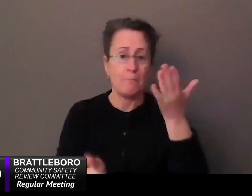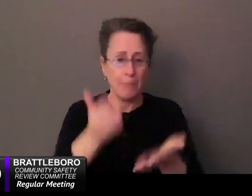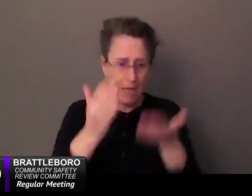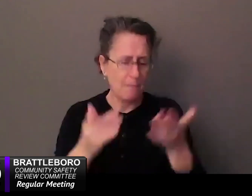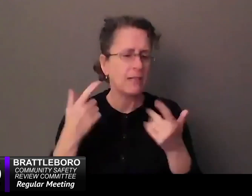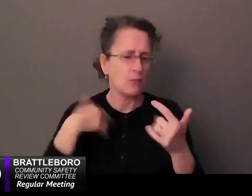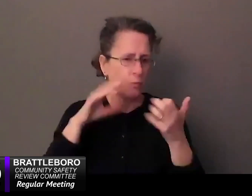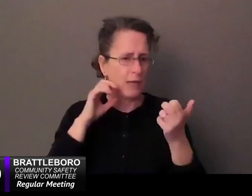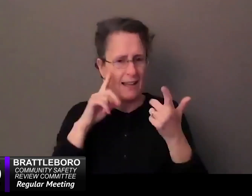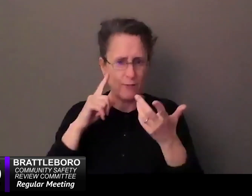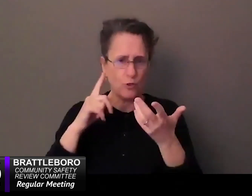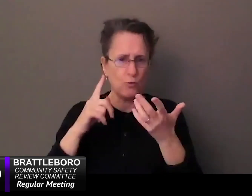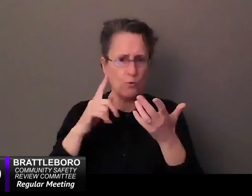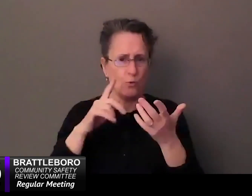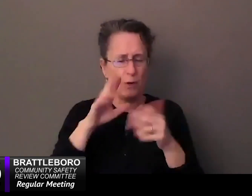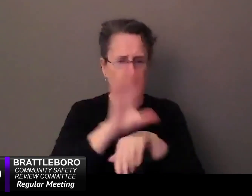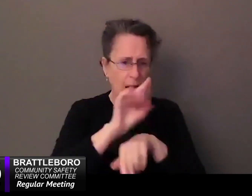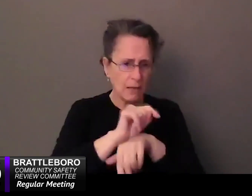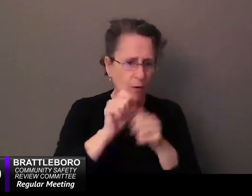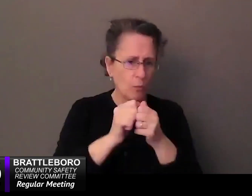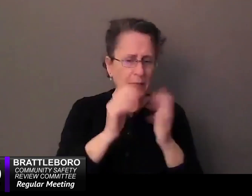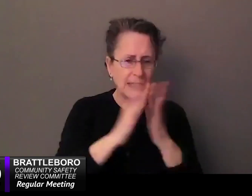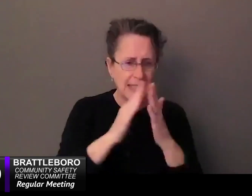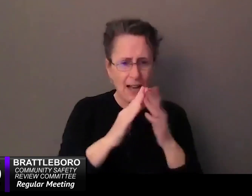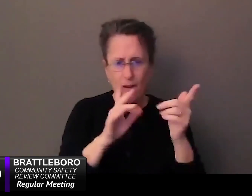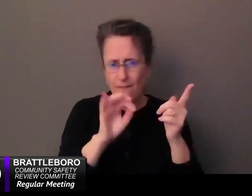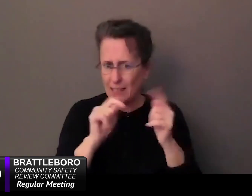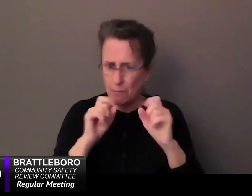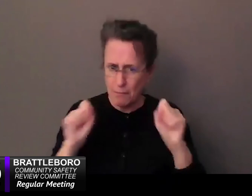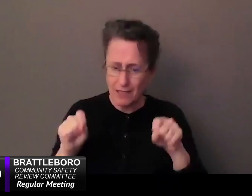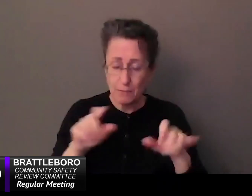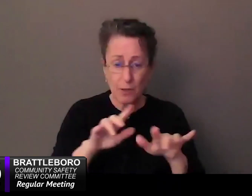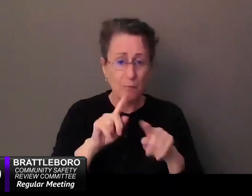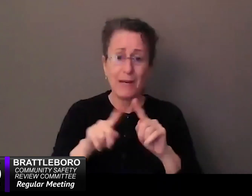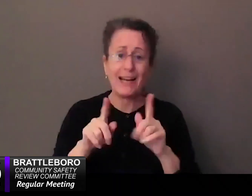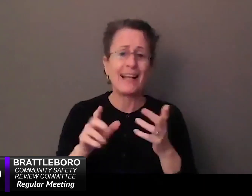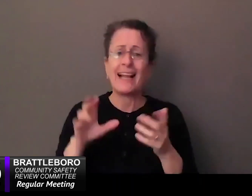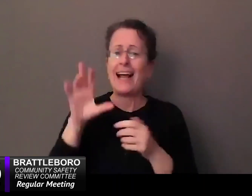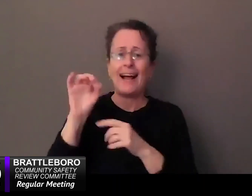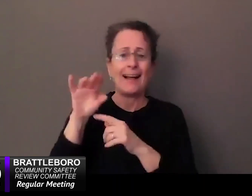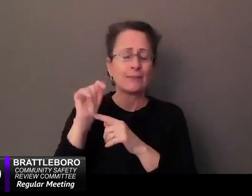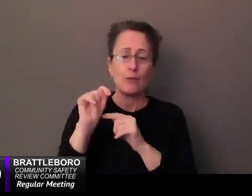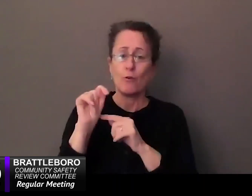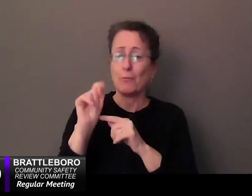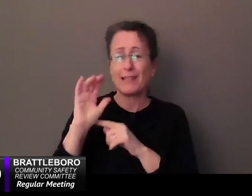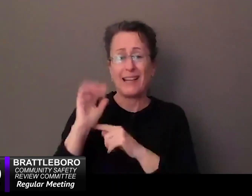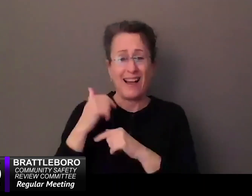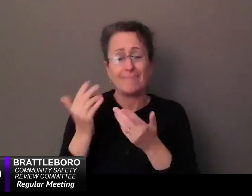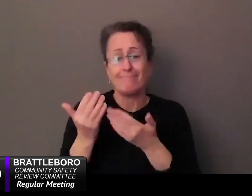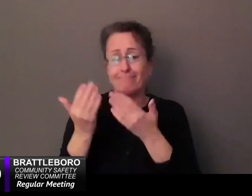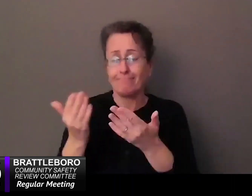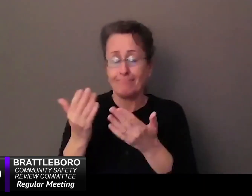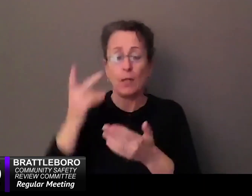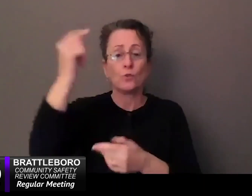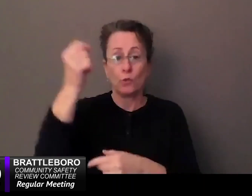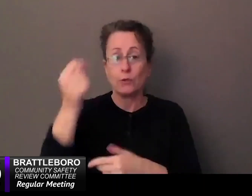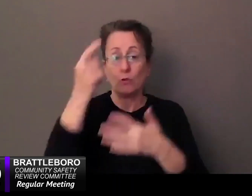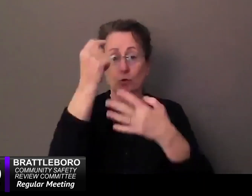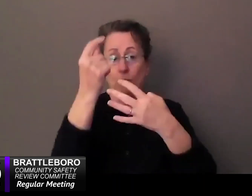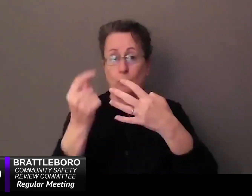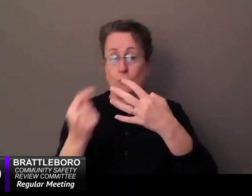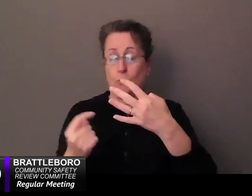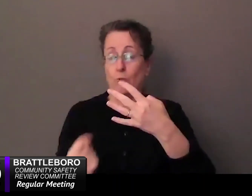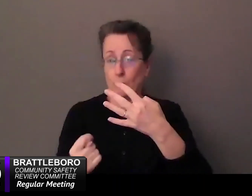can find a time that most folks can do it for October and revisit it as we move forward. Alter the schedule